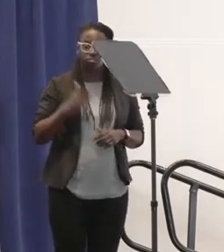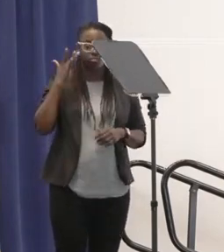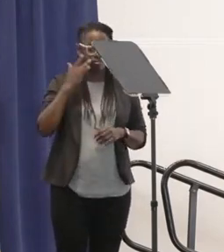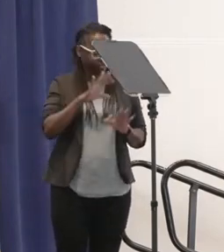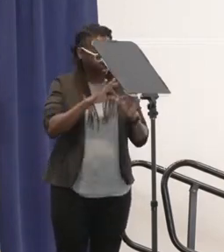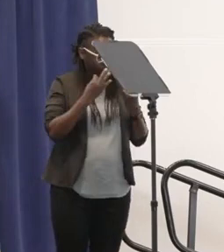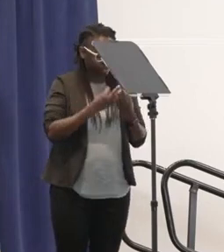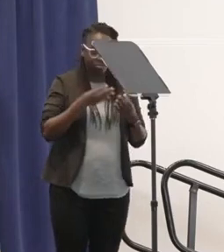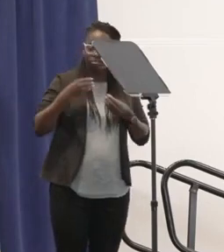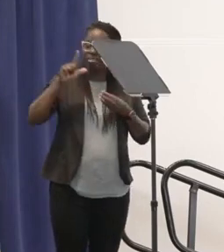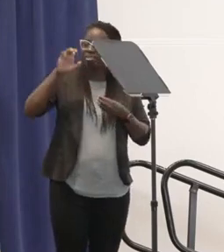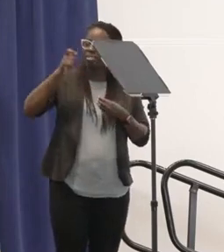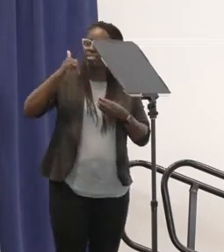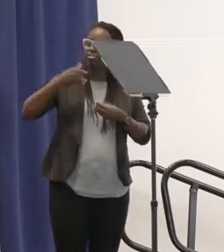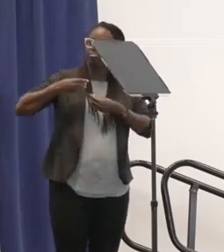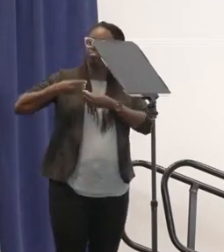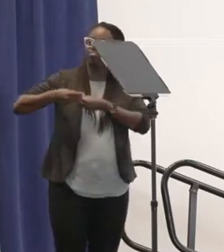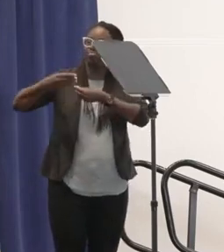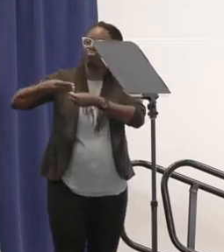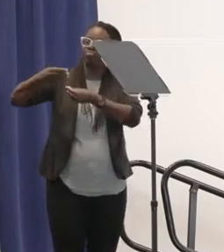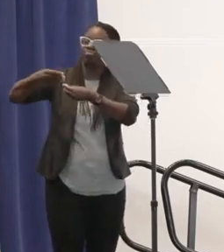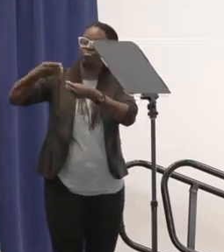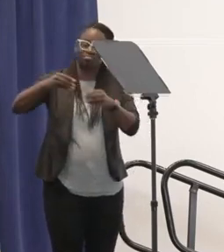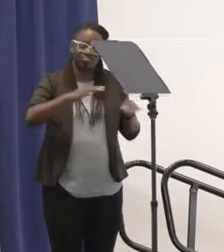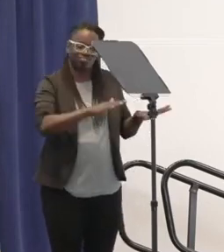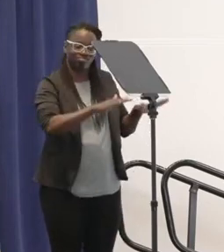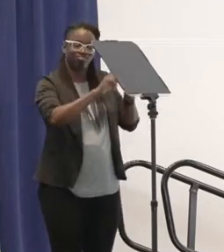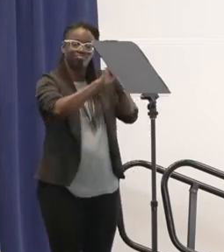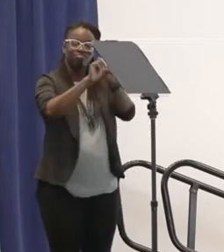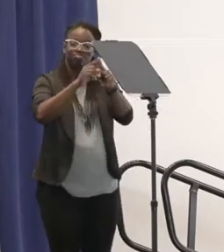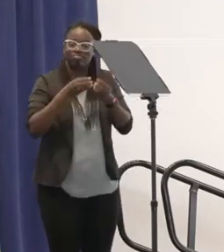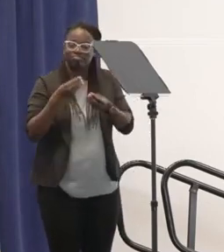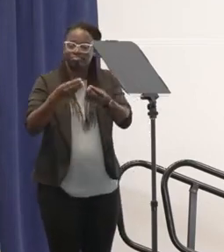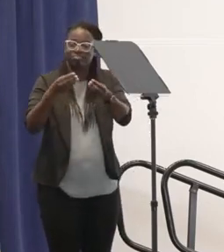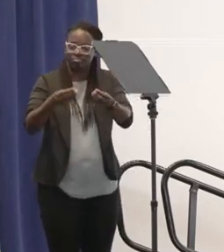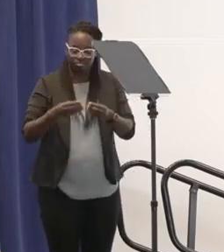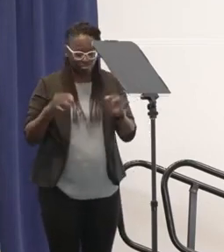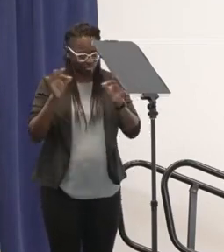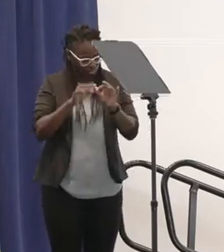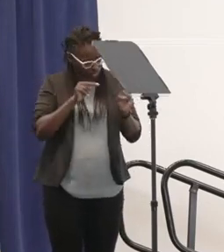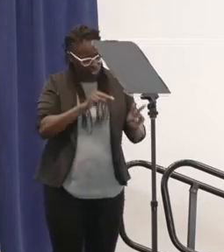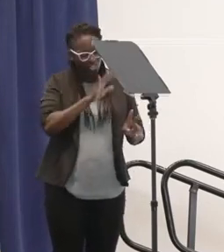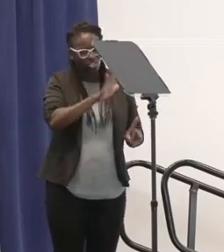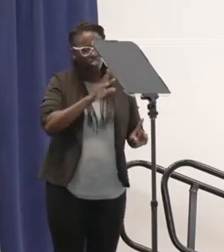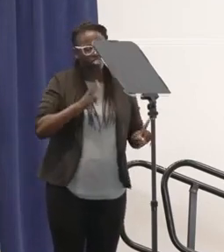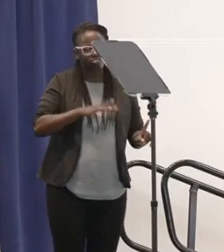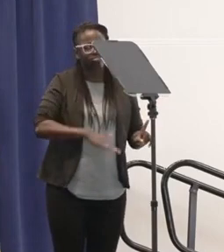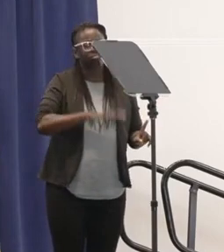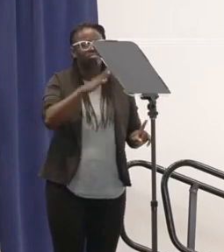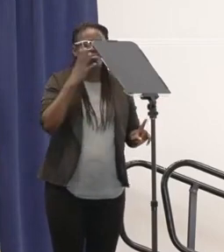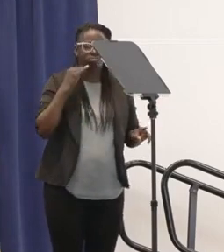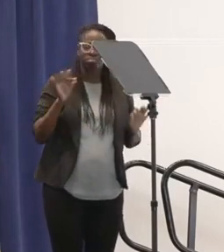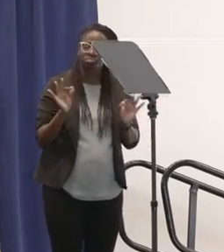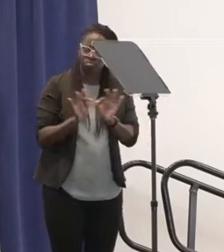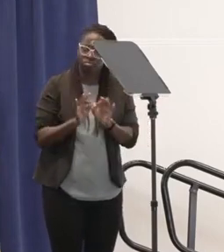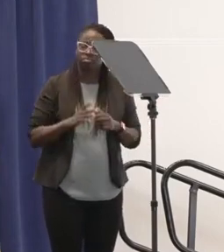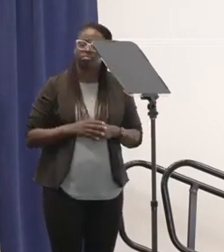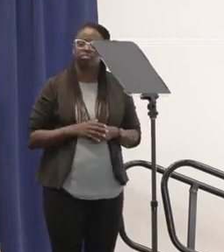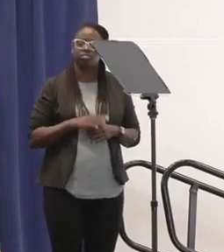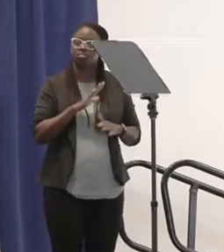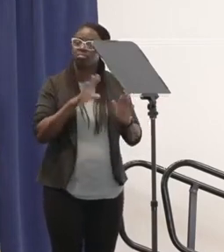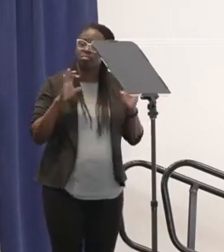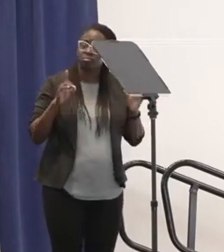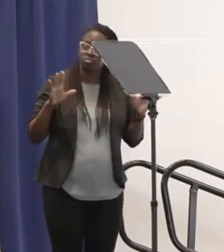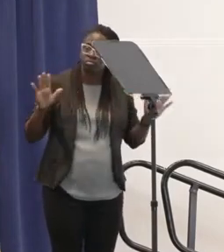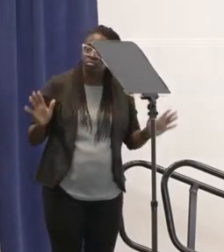curricular requirements and testing requirements, and consider how and whether they actually help advance the academic community you hope